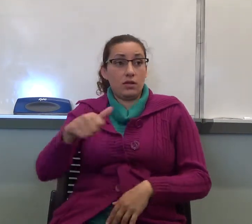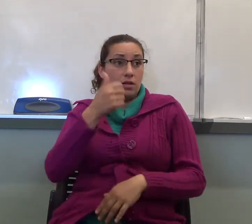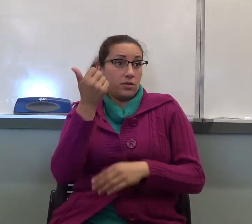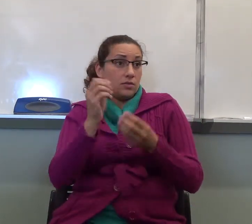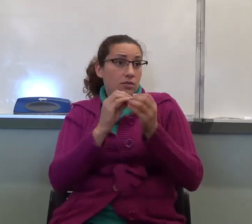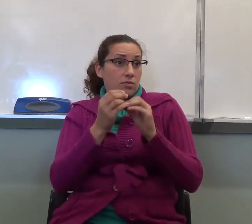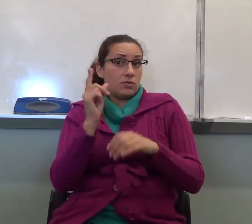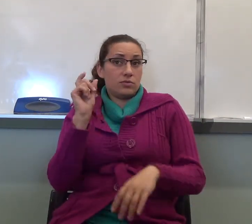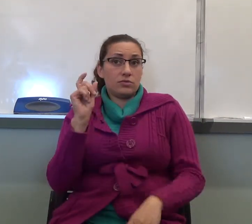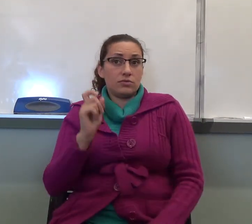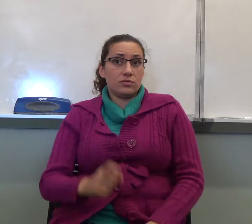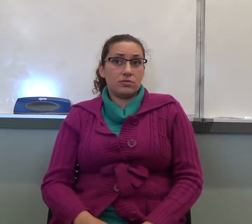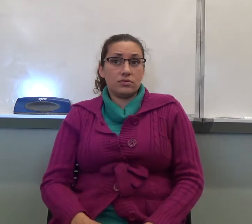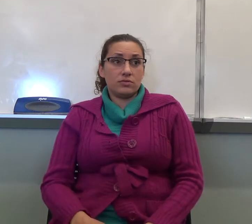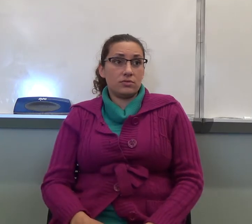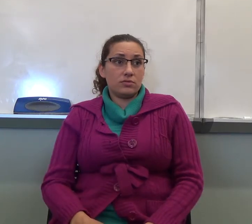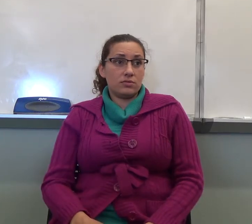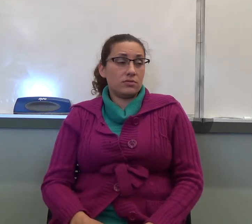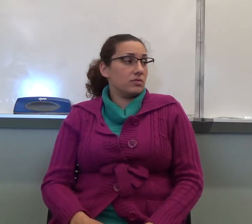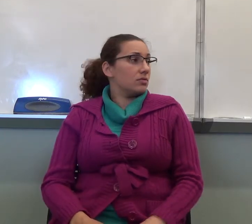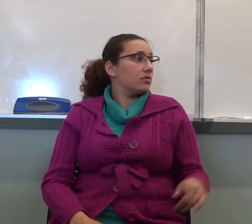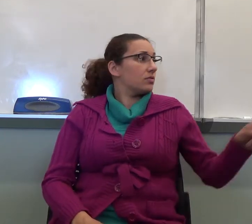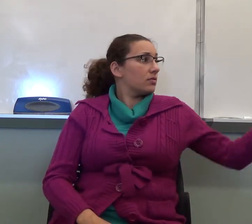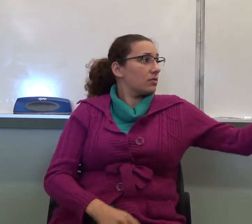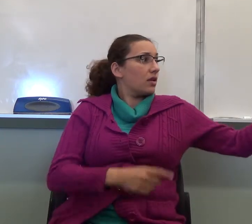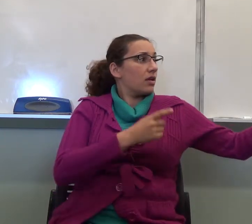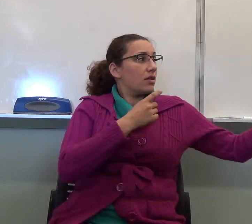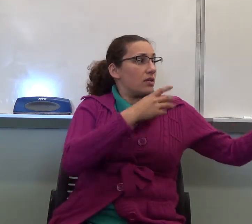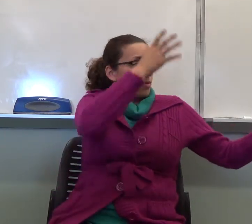Oh, yeah, number 41? 41?